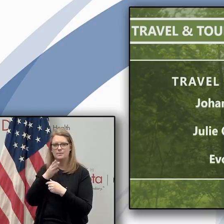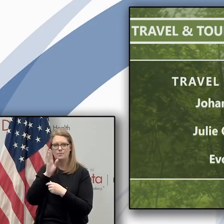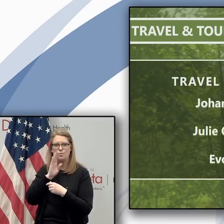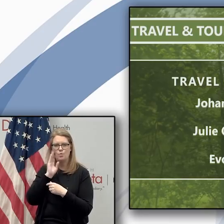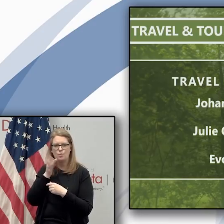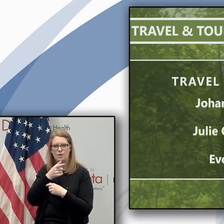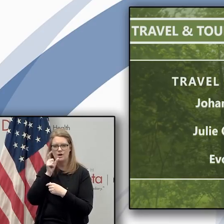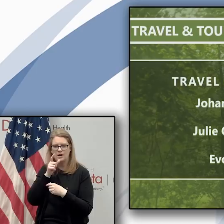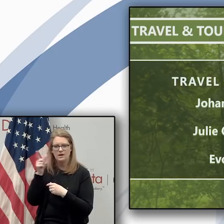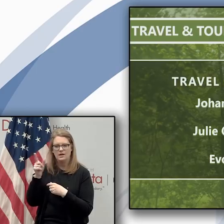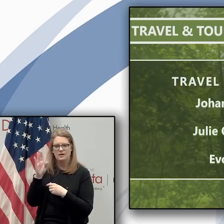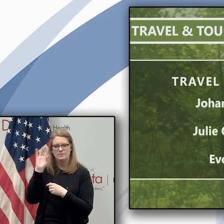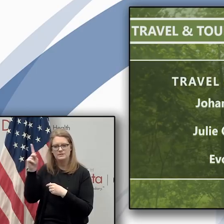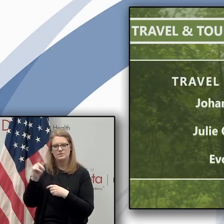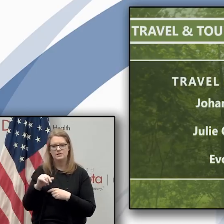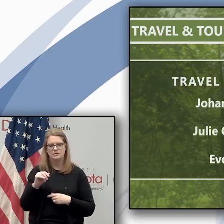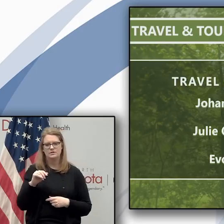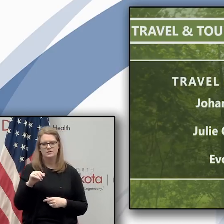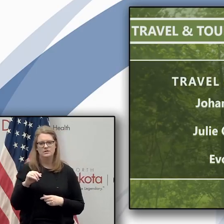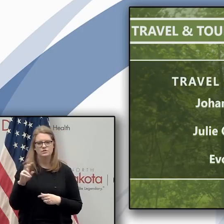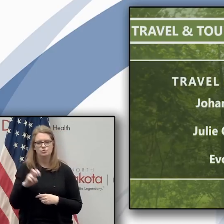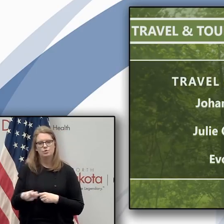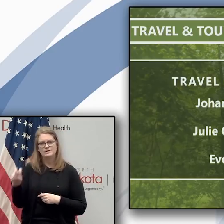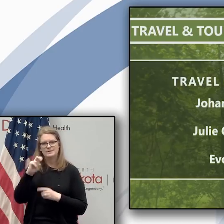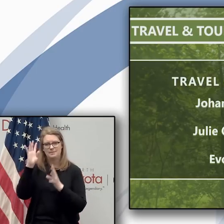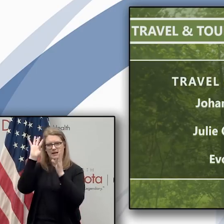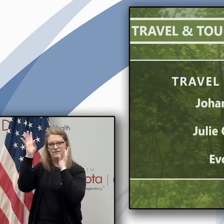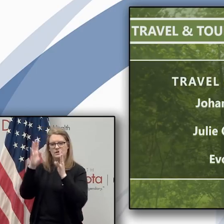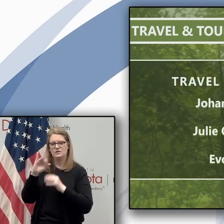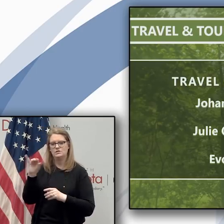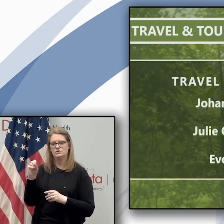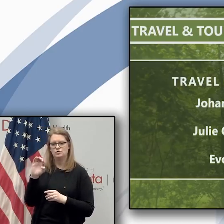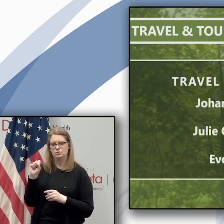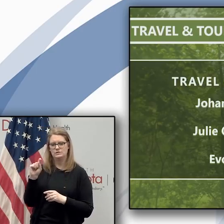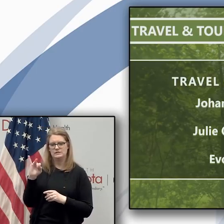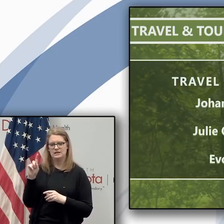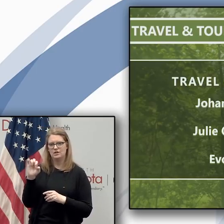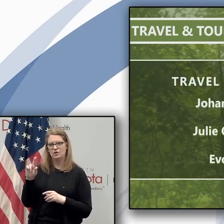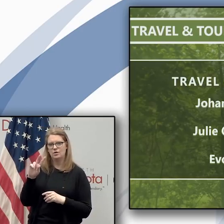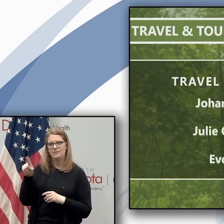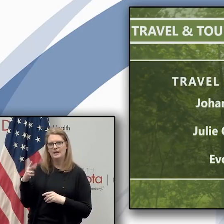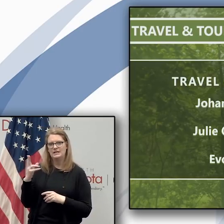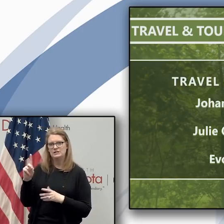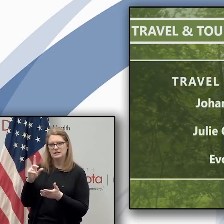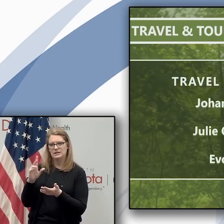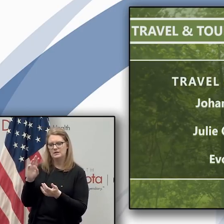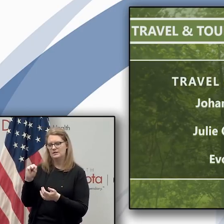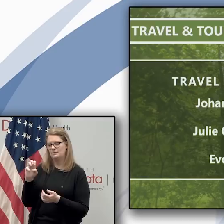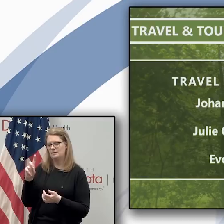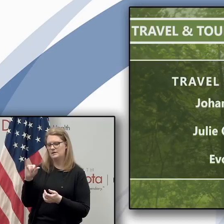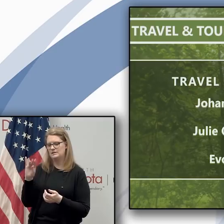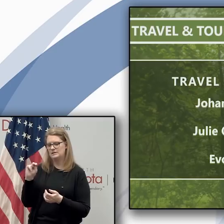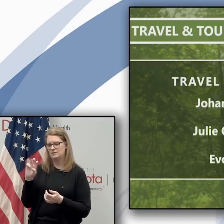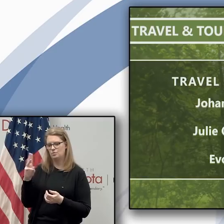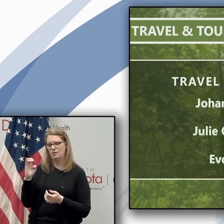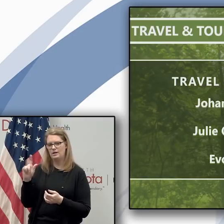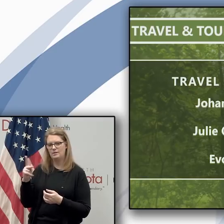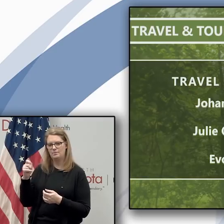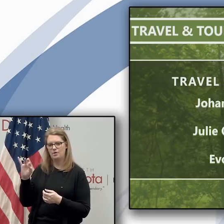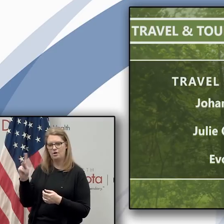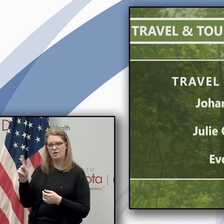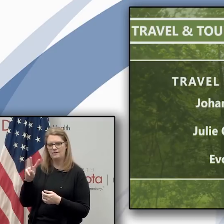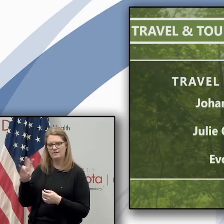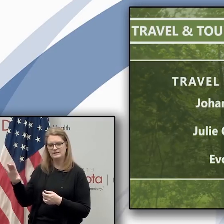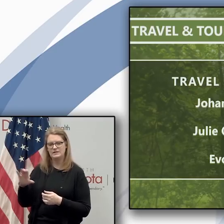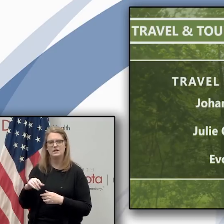The Trailblazer Award for Tourism Innovation goes to Joe Stickler, PhD, Medicine Wheel Park in Valley City. And then